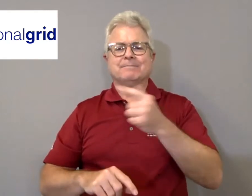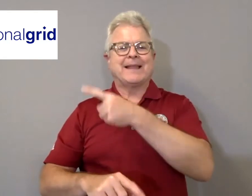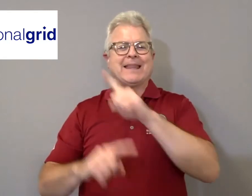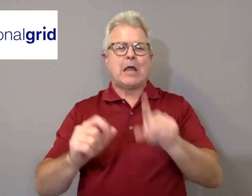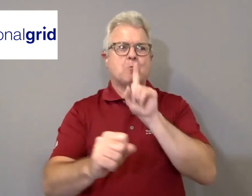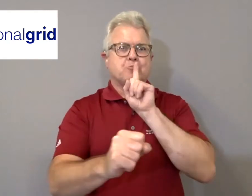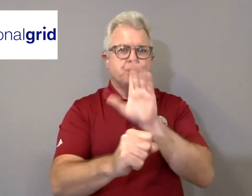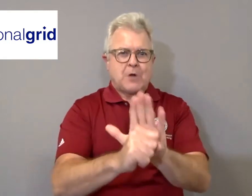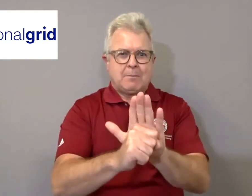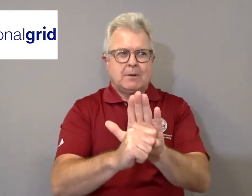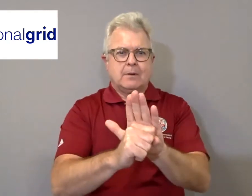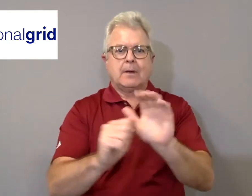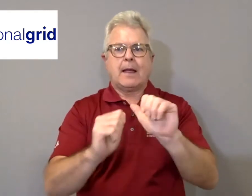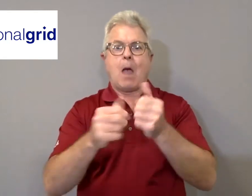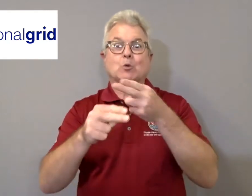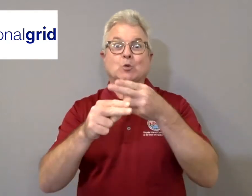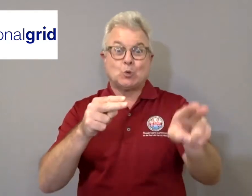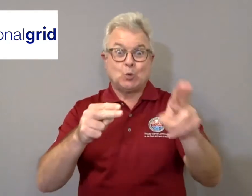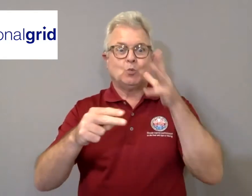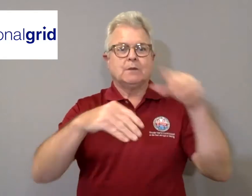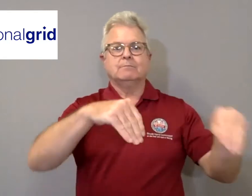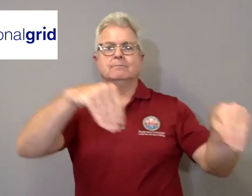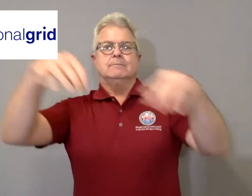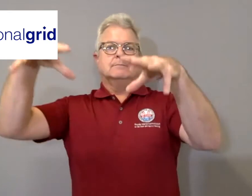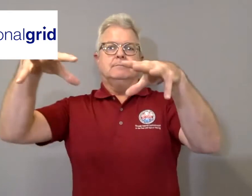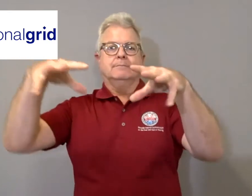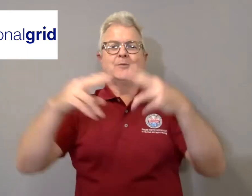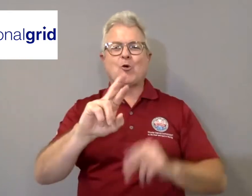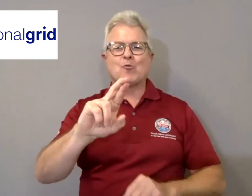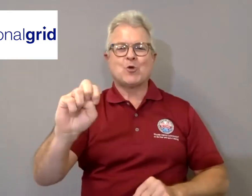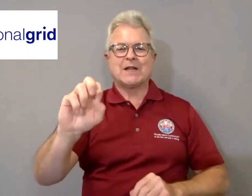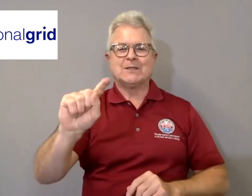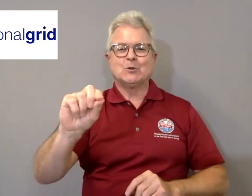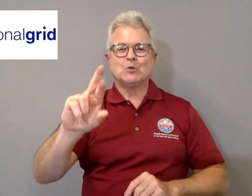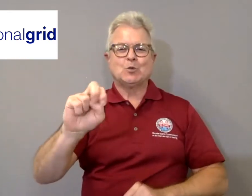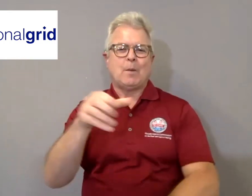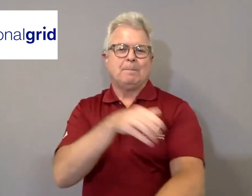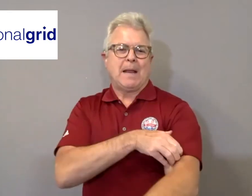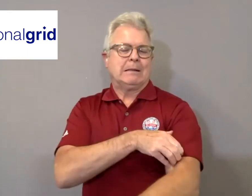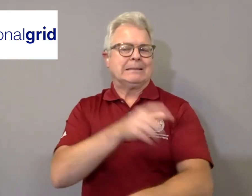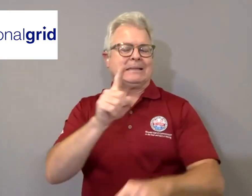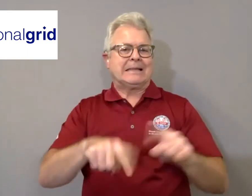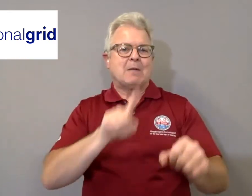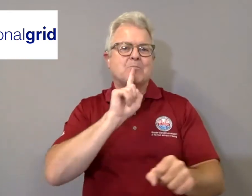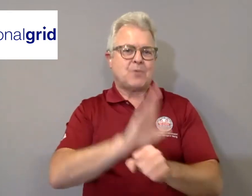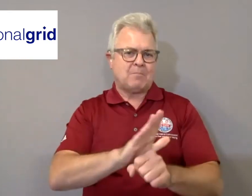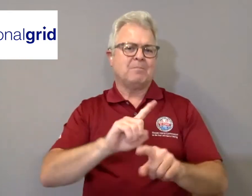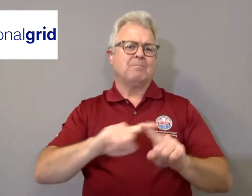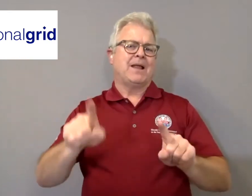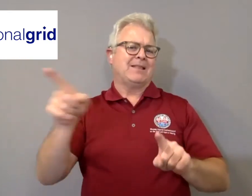Rhode Islanders to please be patient. They can't guarantee a short amount of time before power is